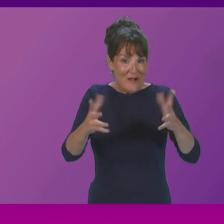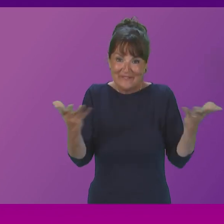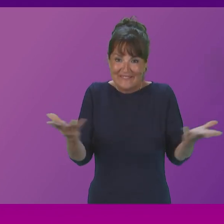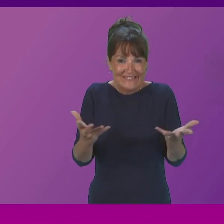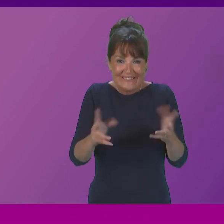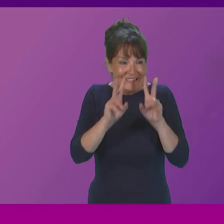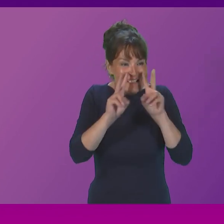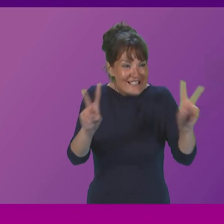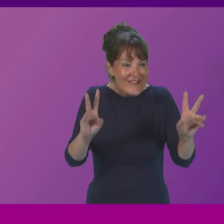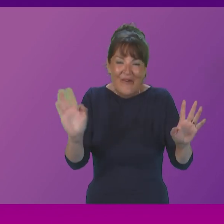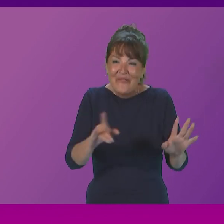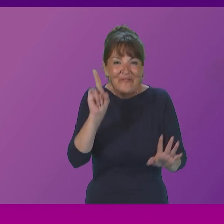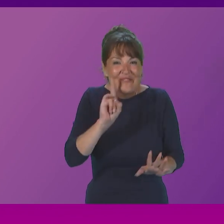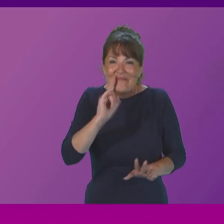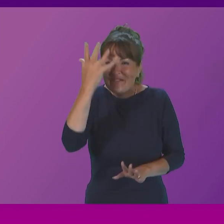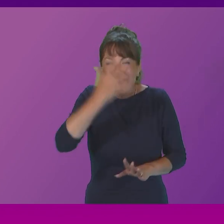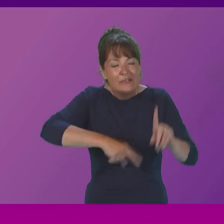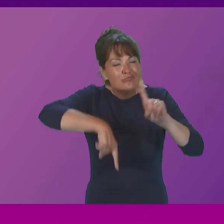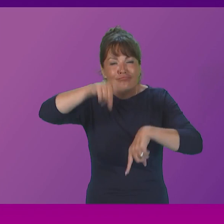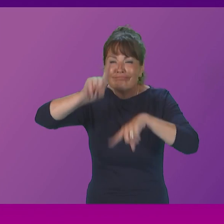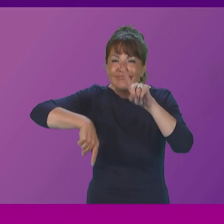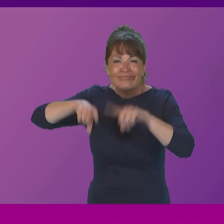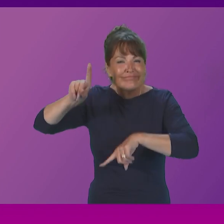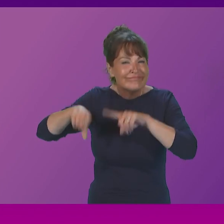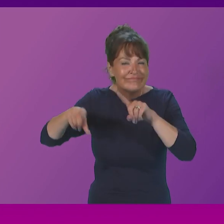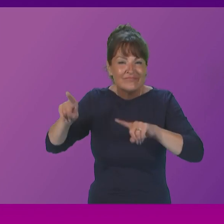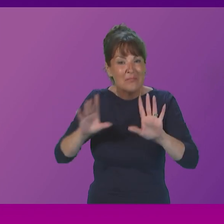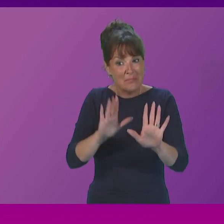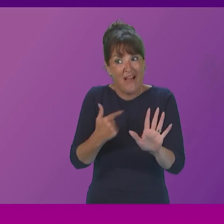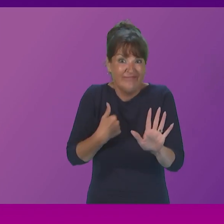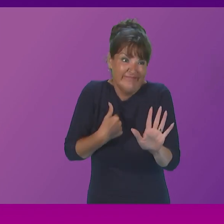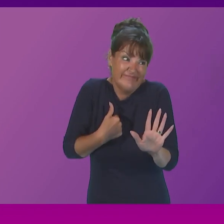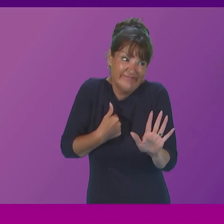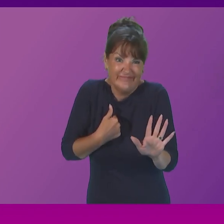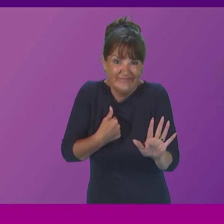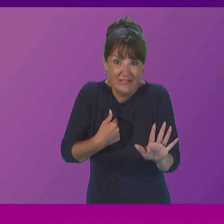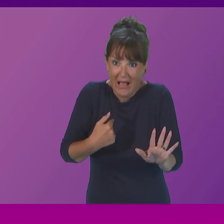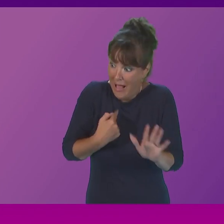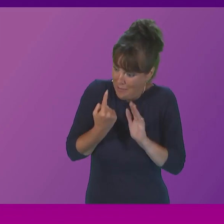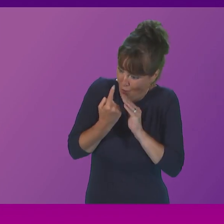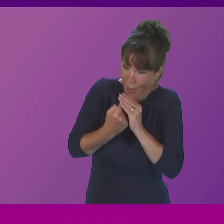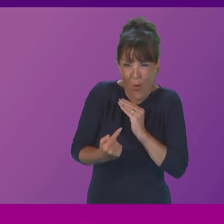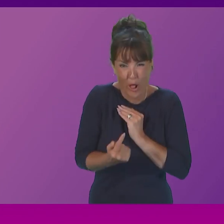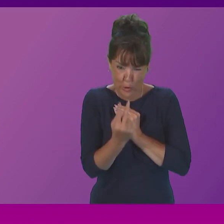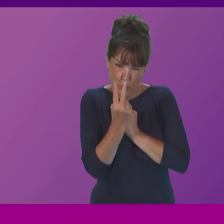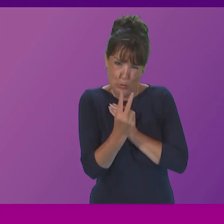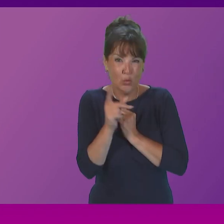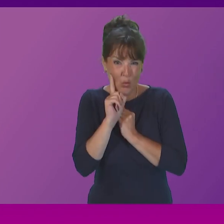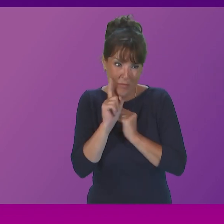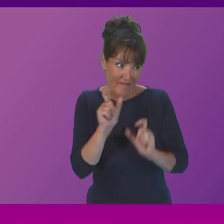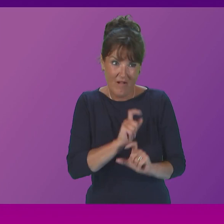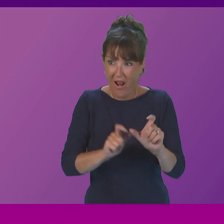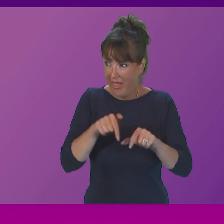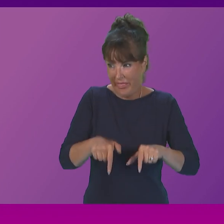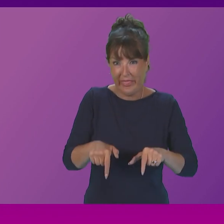to see everybody here, and just as an aside, for me, being only one of two women of colour in this